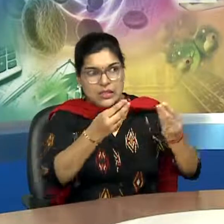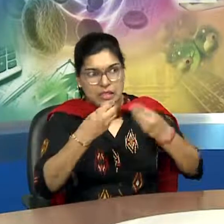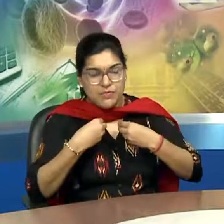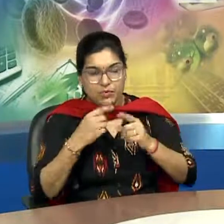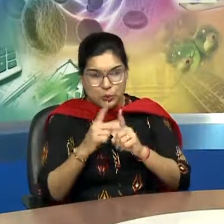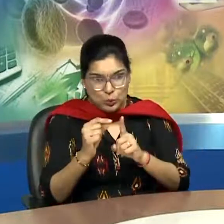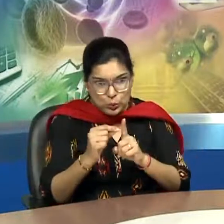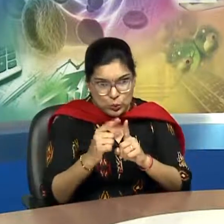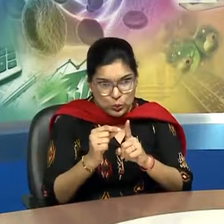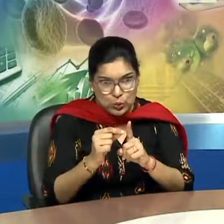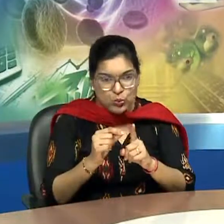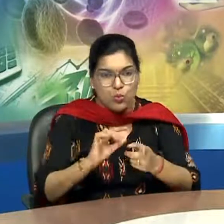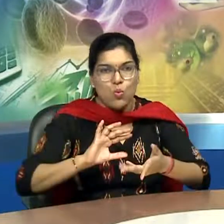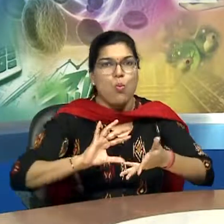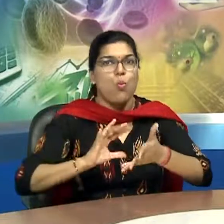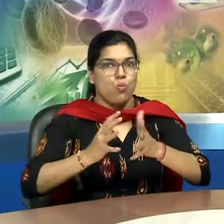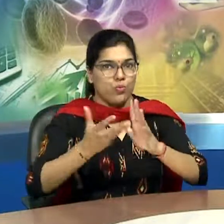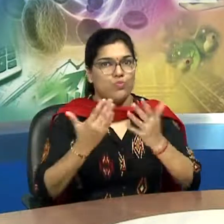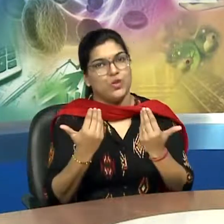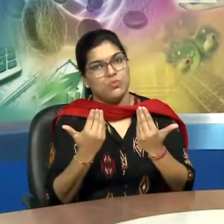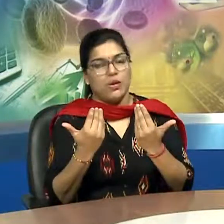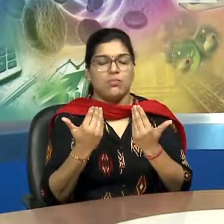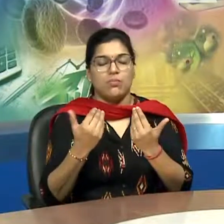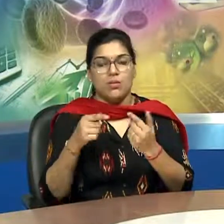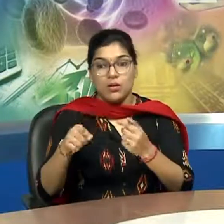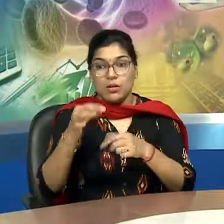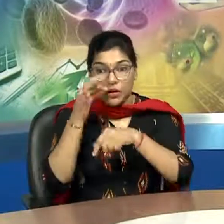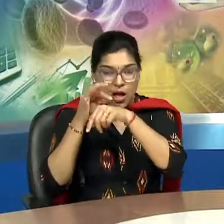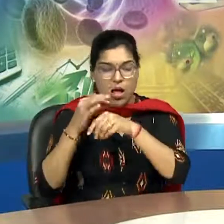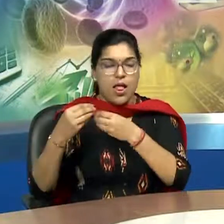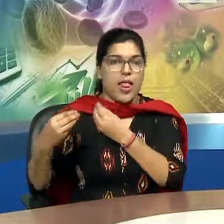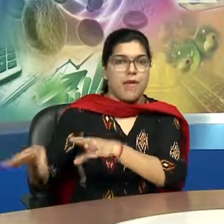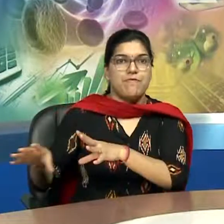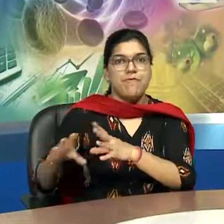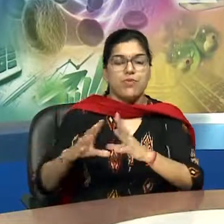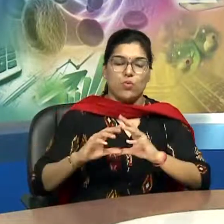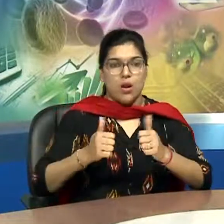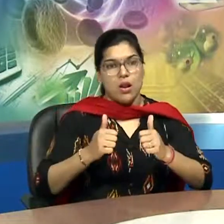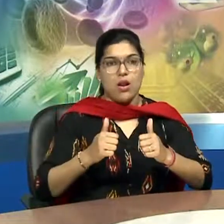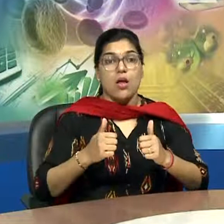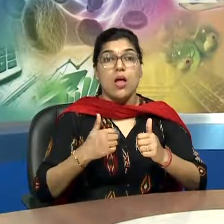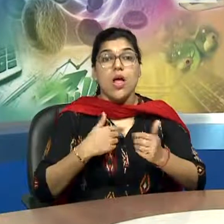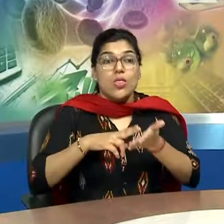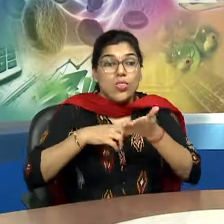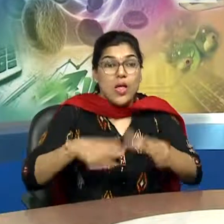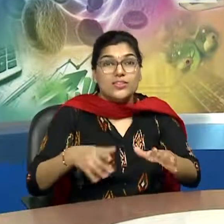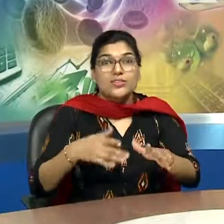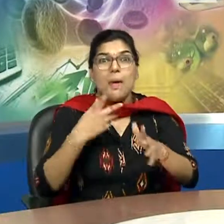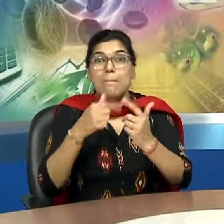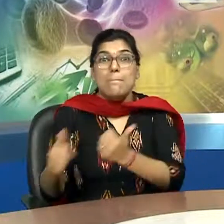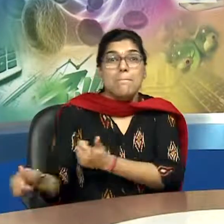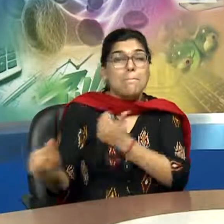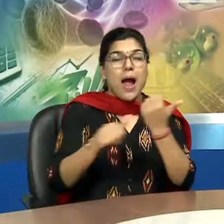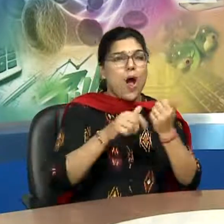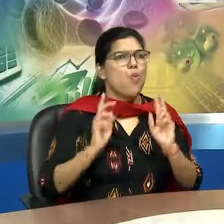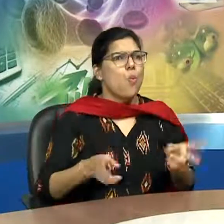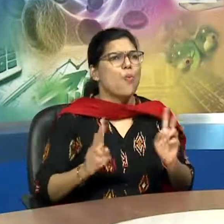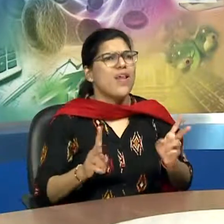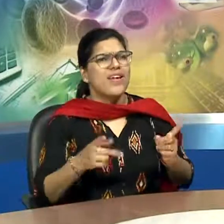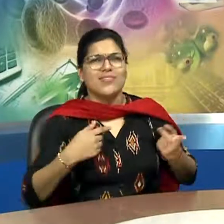work on the other person. And also according to the drug habit we have, accordingly